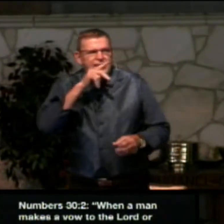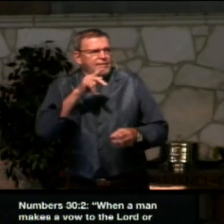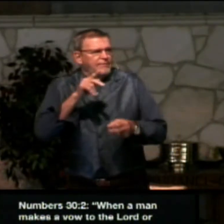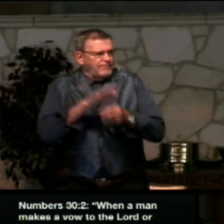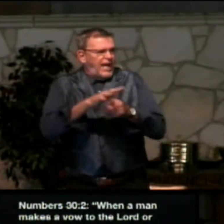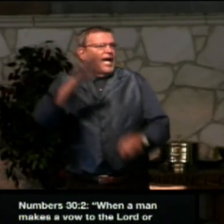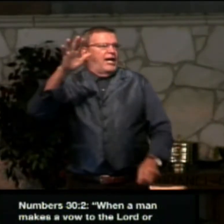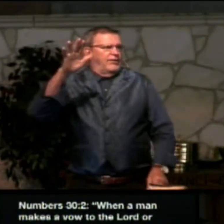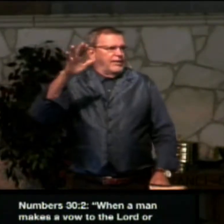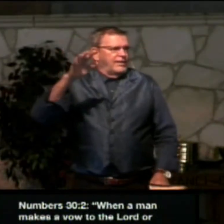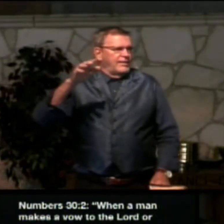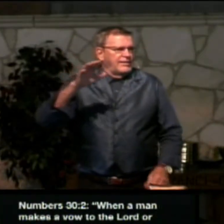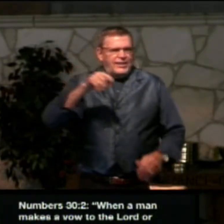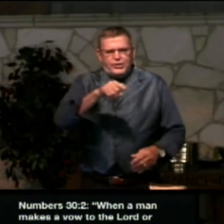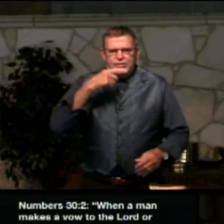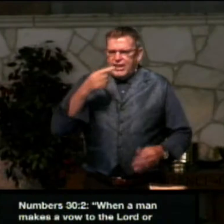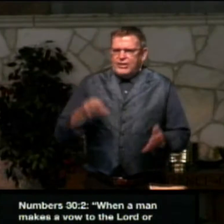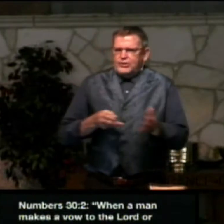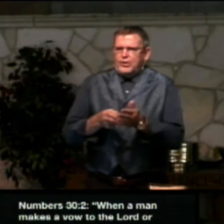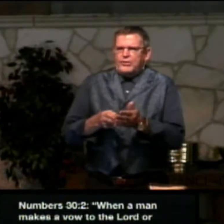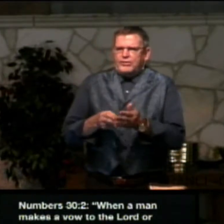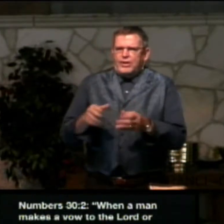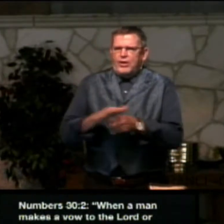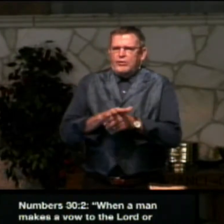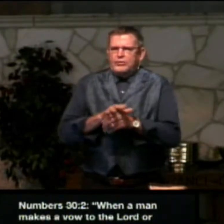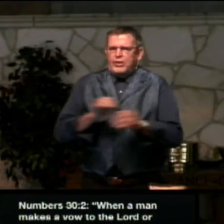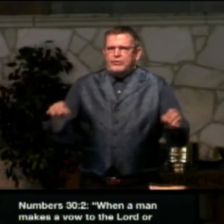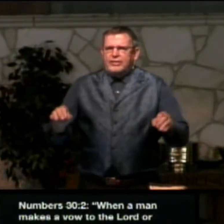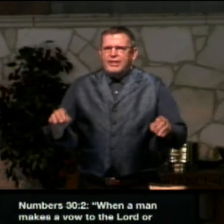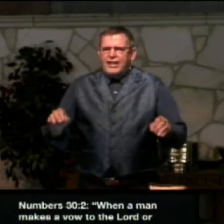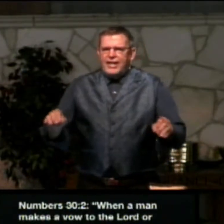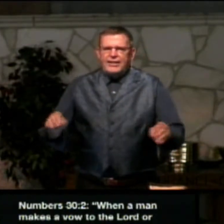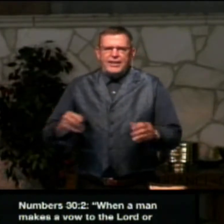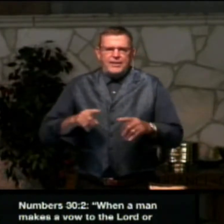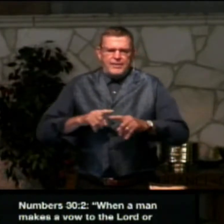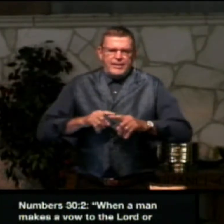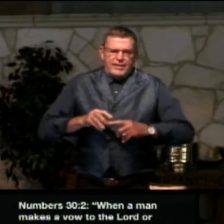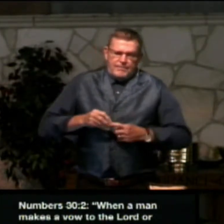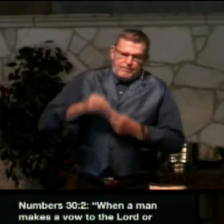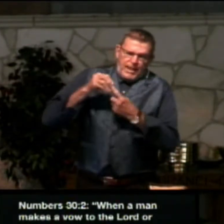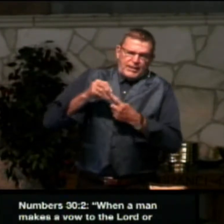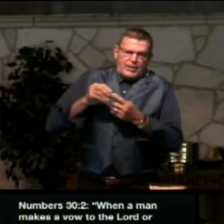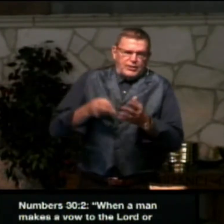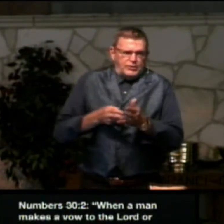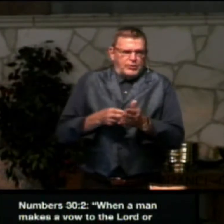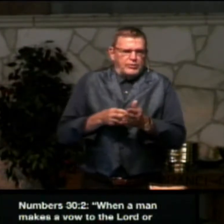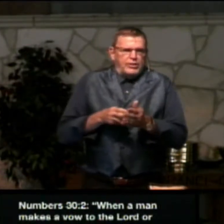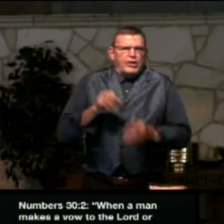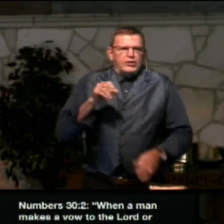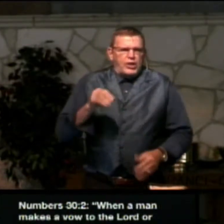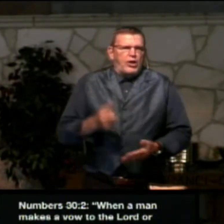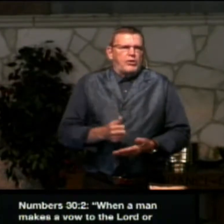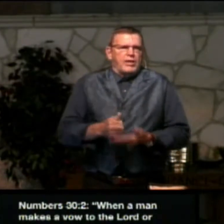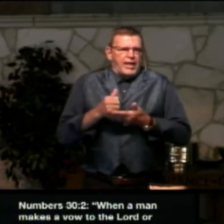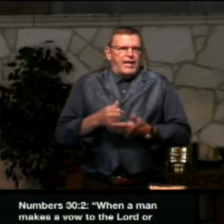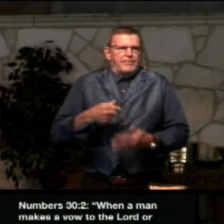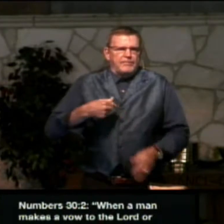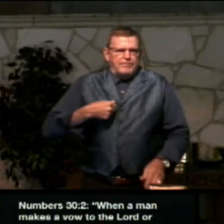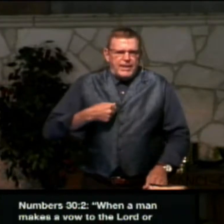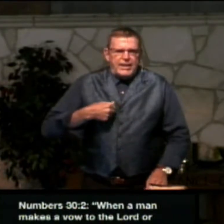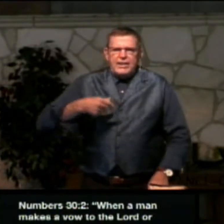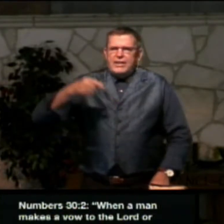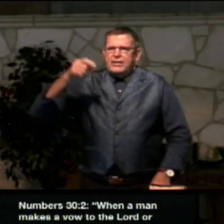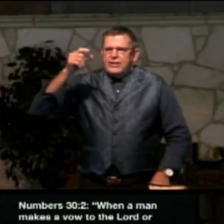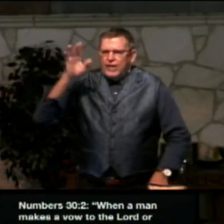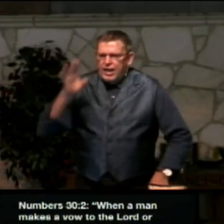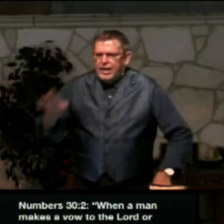and vowed that you tell the truth, the whole truth, and nothing but the truth, so help